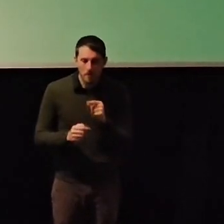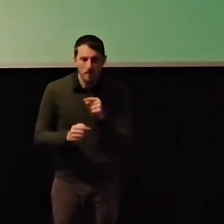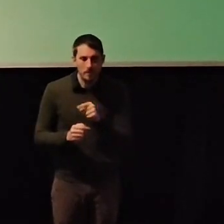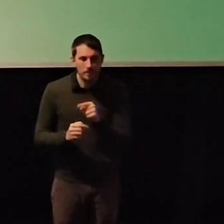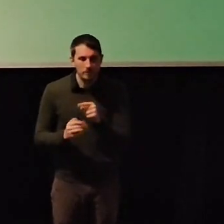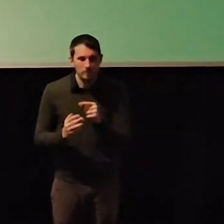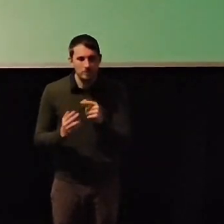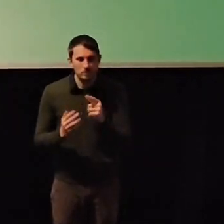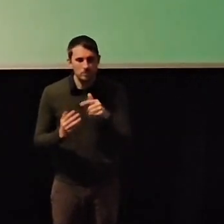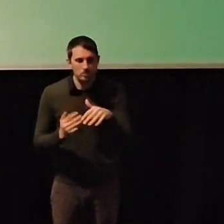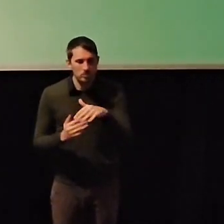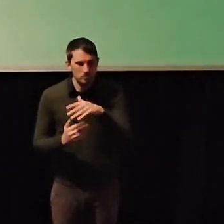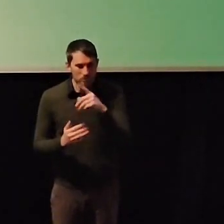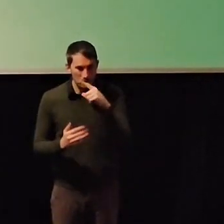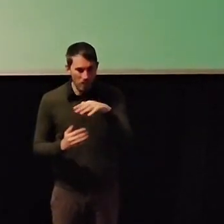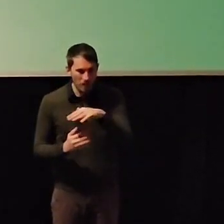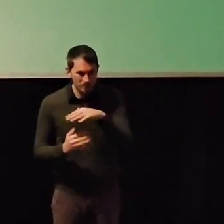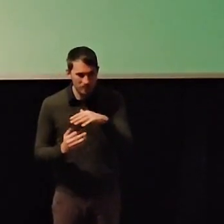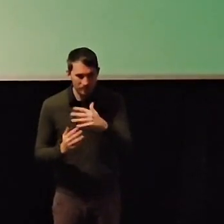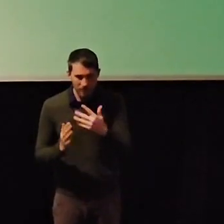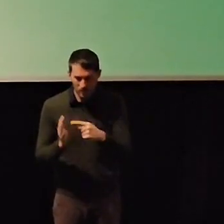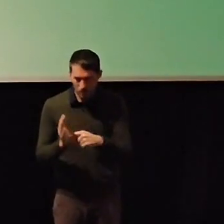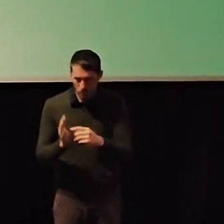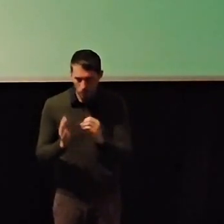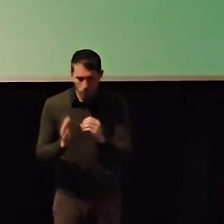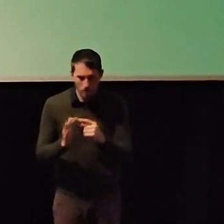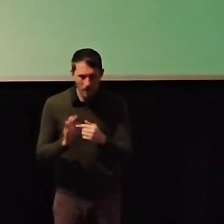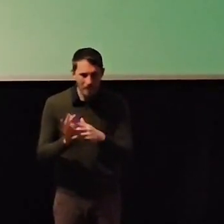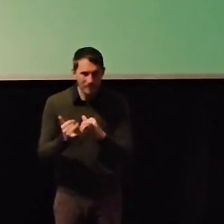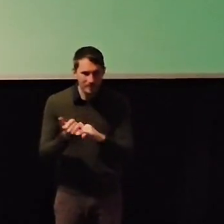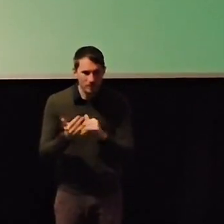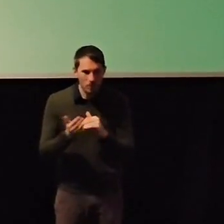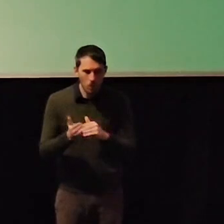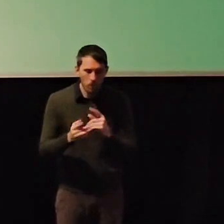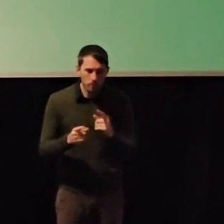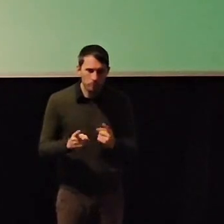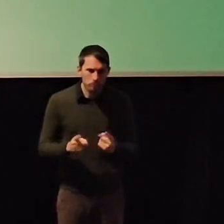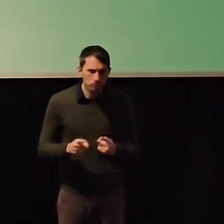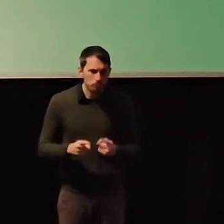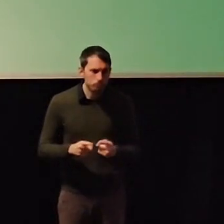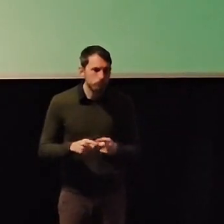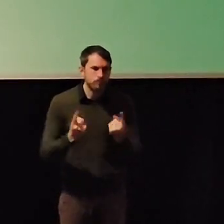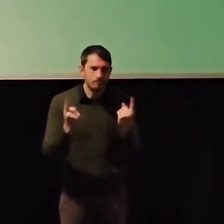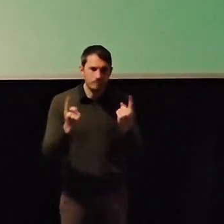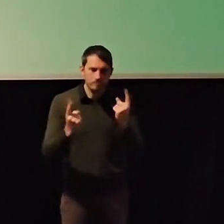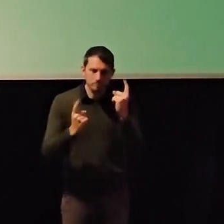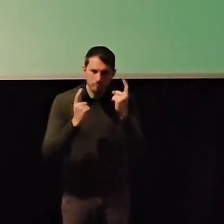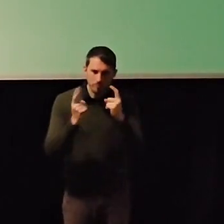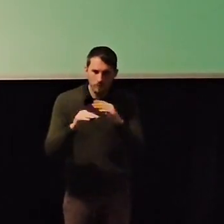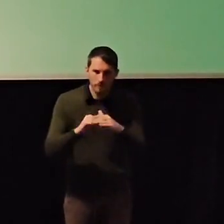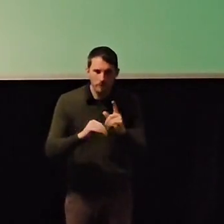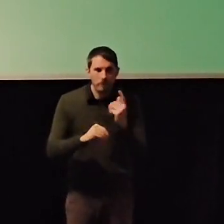ethics concept is meant to sort of help us disrupt our mindset about what do we want to become,